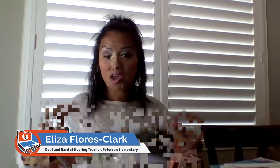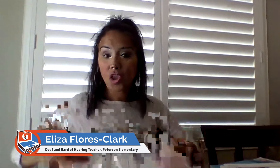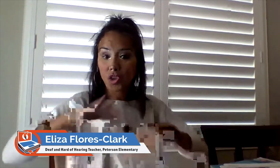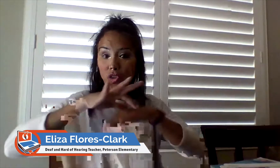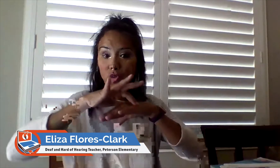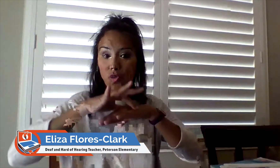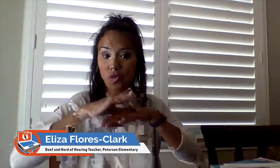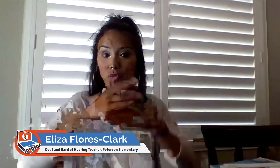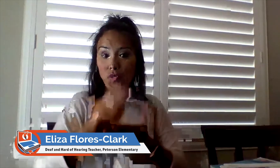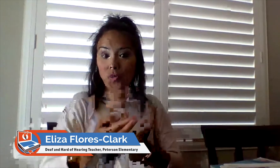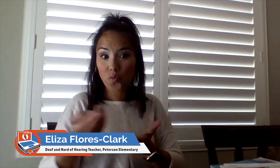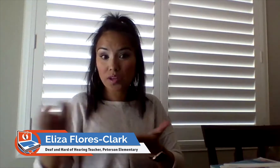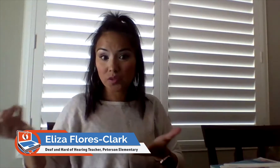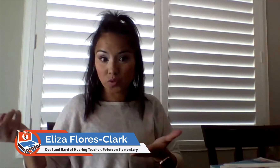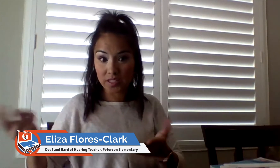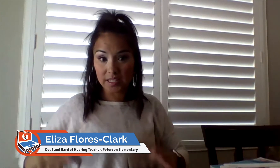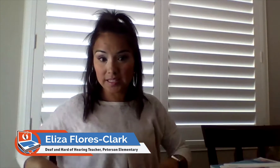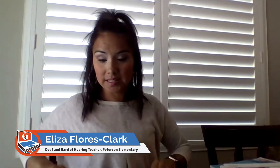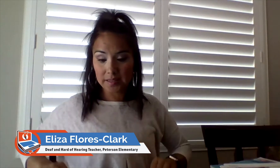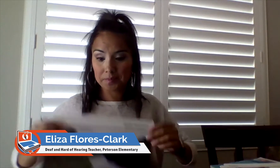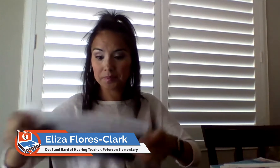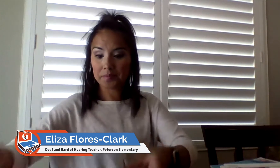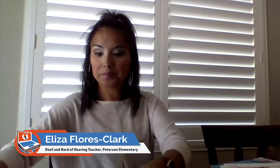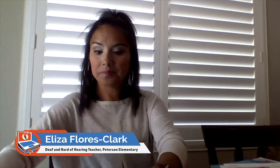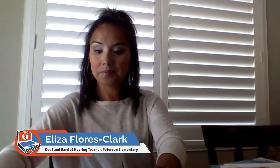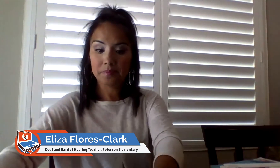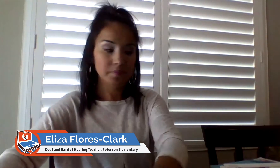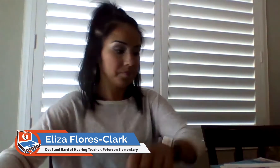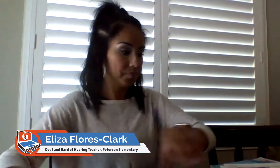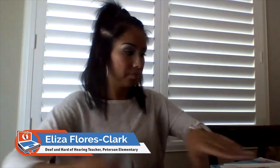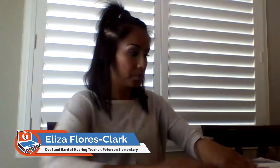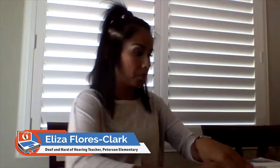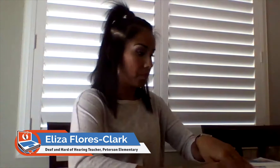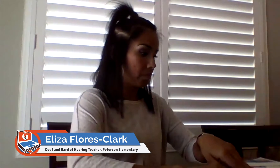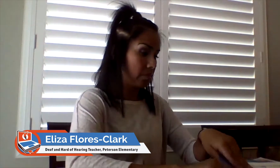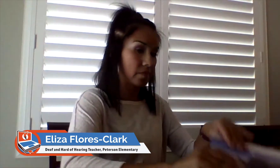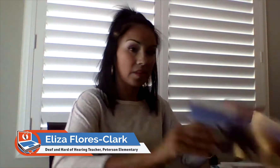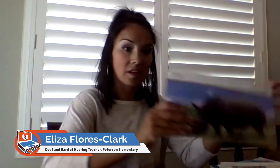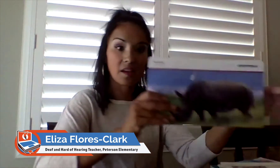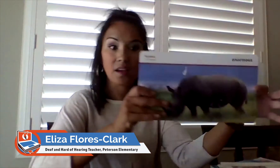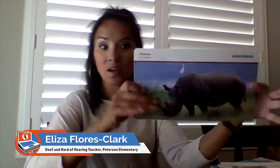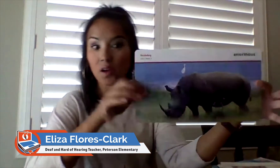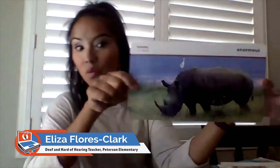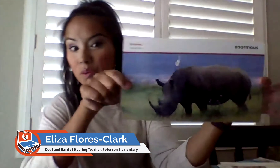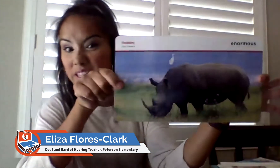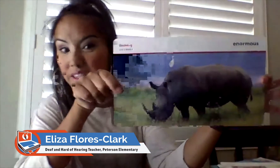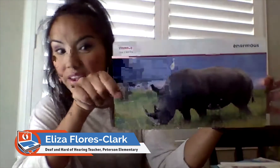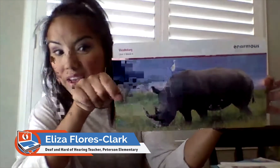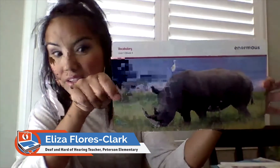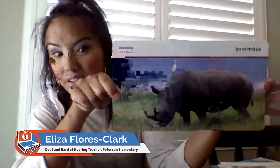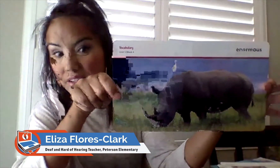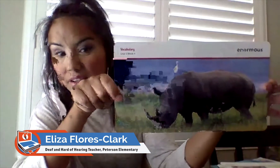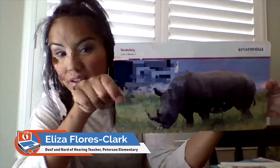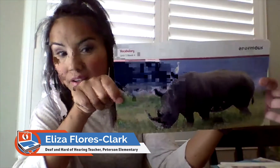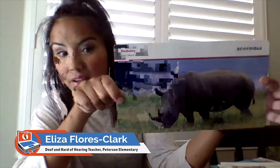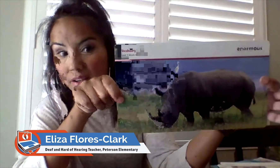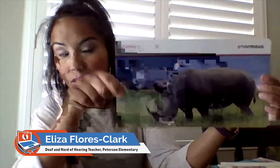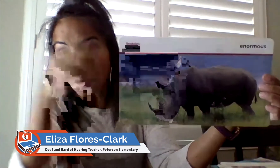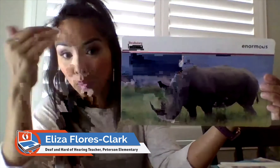Earth resources. is this? Well, we